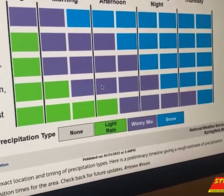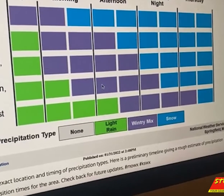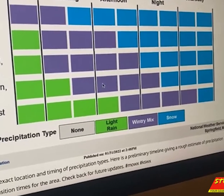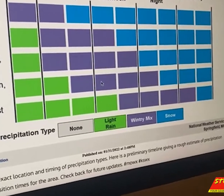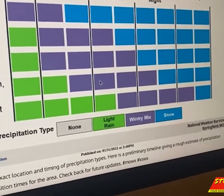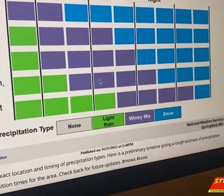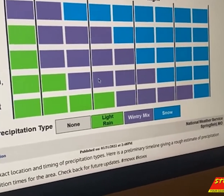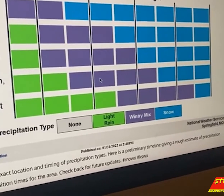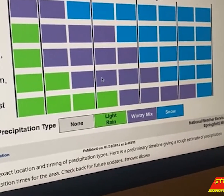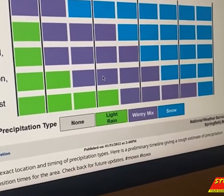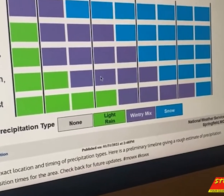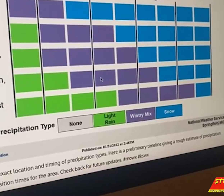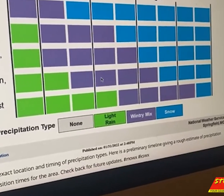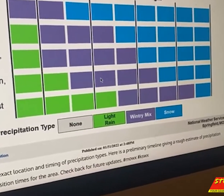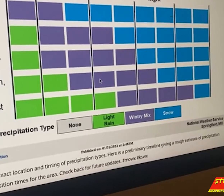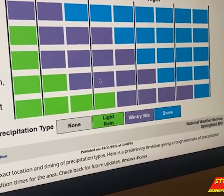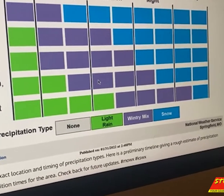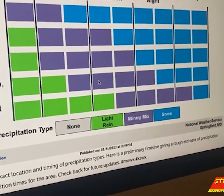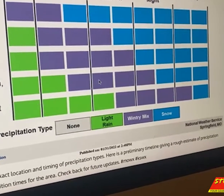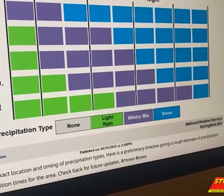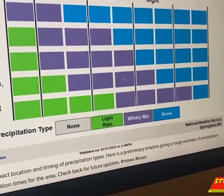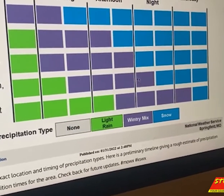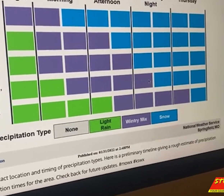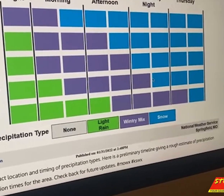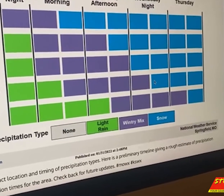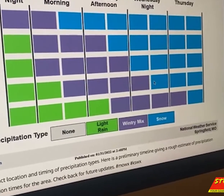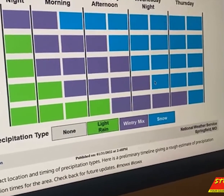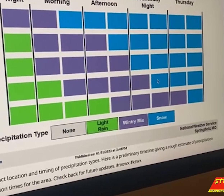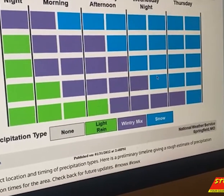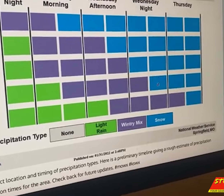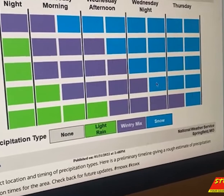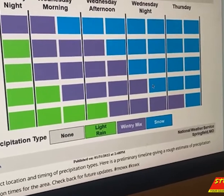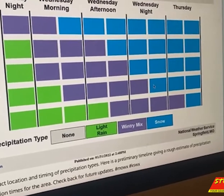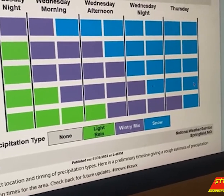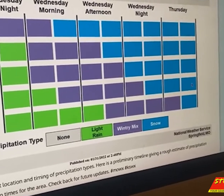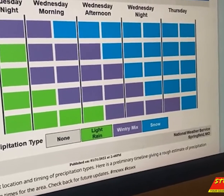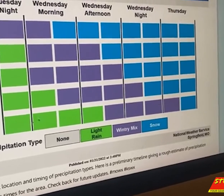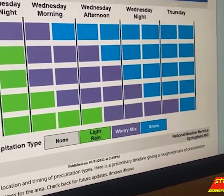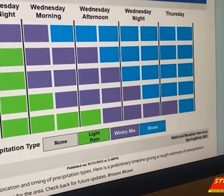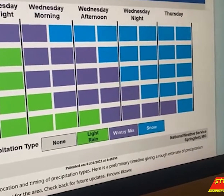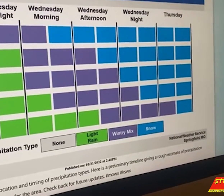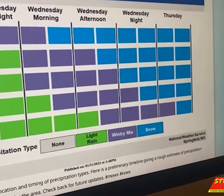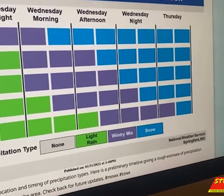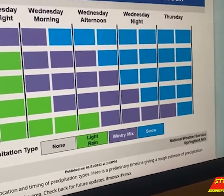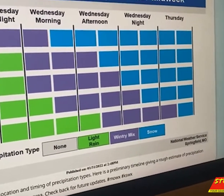freezing rain, sleet, all sorts of stuff. And then by Wednesday night, change all over to snow. And if you're in Gainesville,